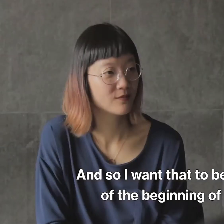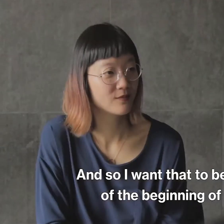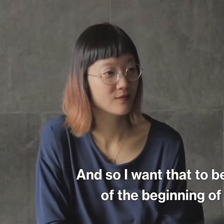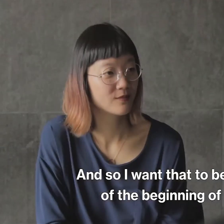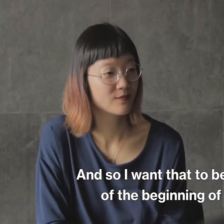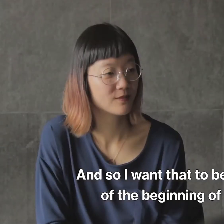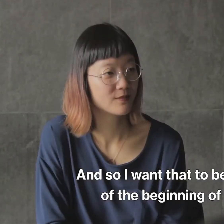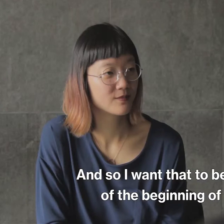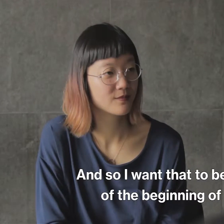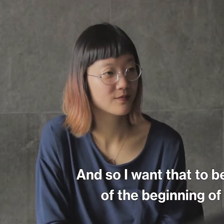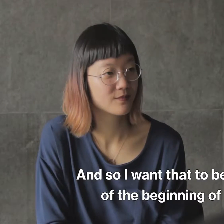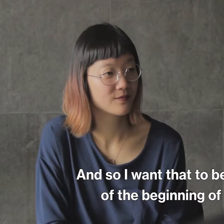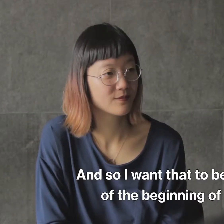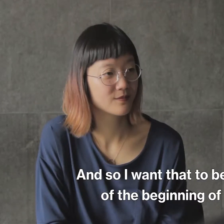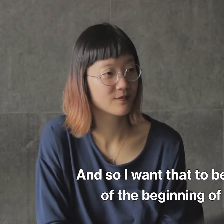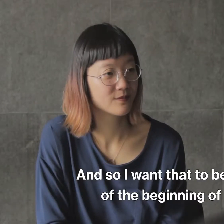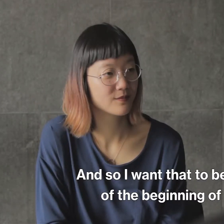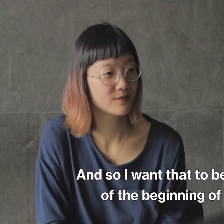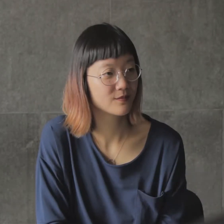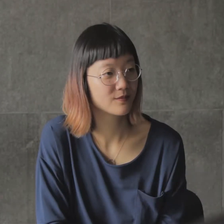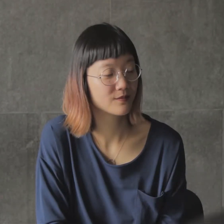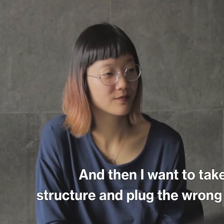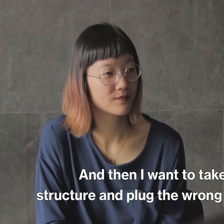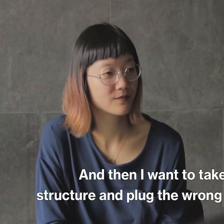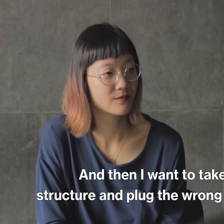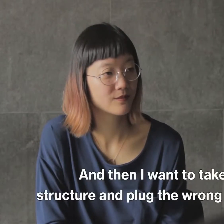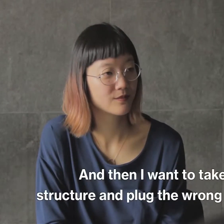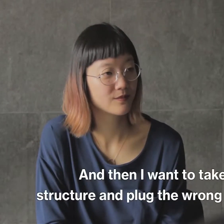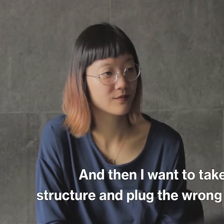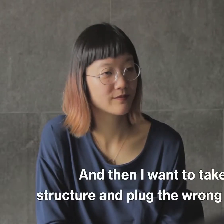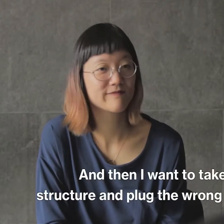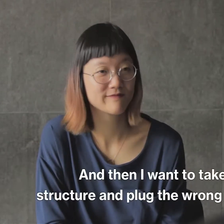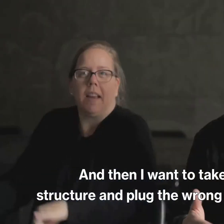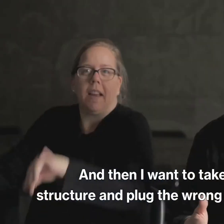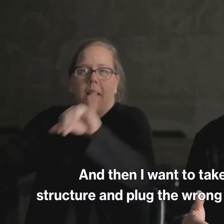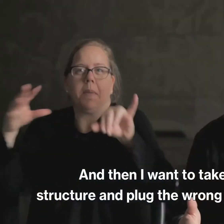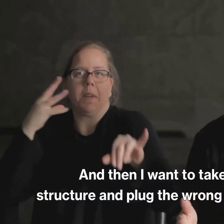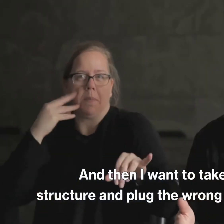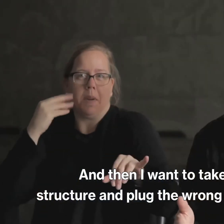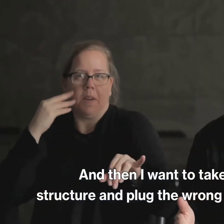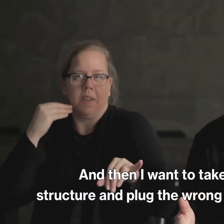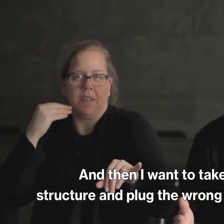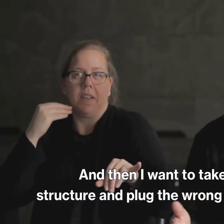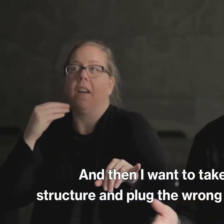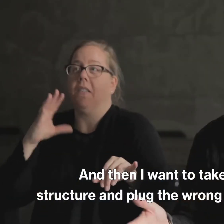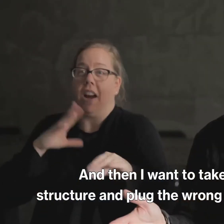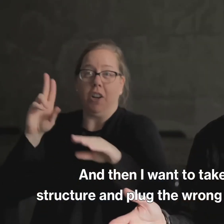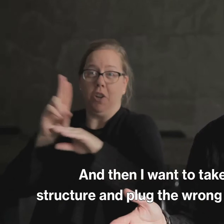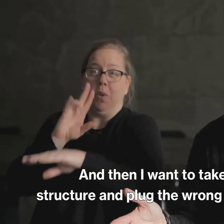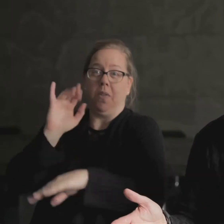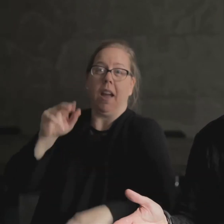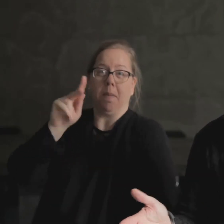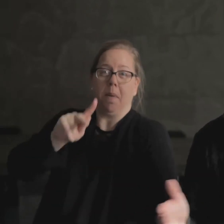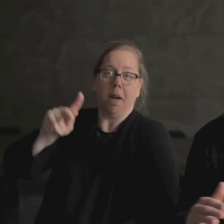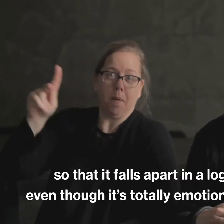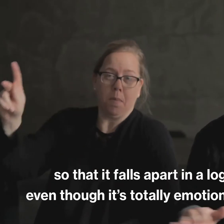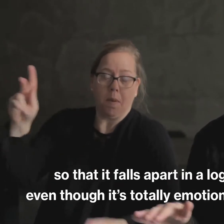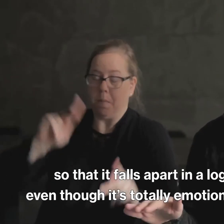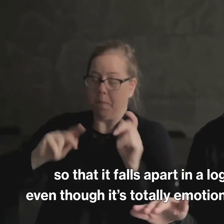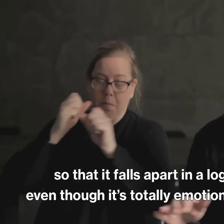that to be kind of the beginning of it. And then I want to take that structure and plug the wrong thing into it so that it falls